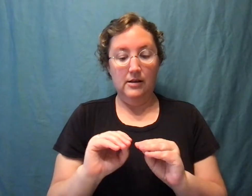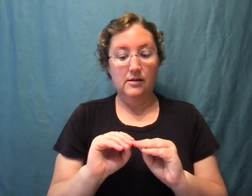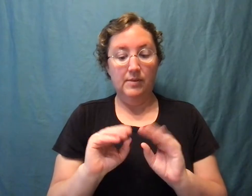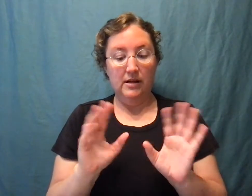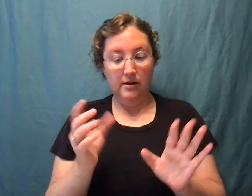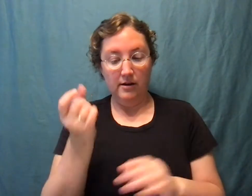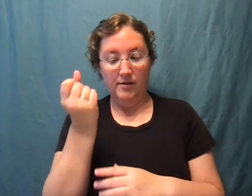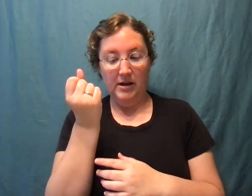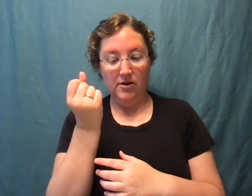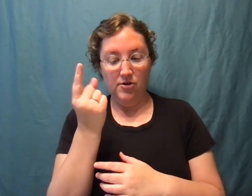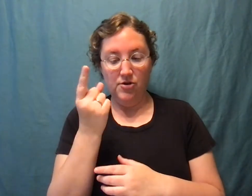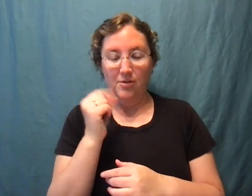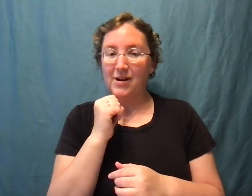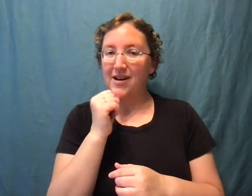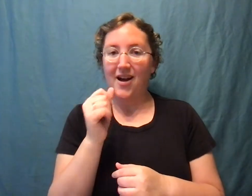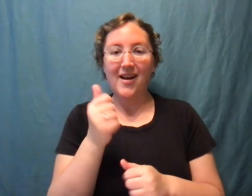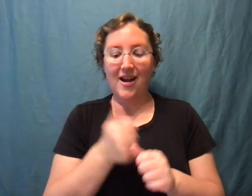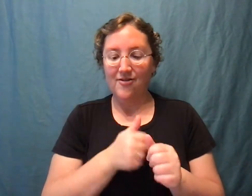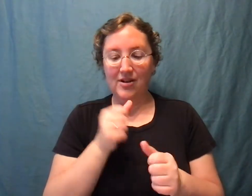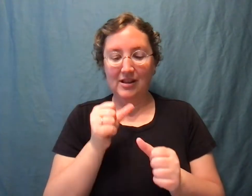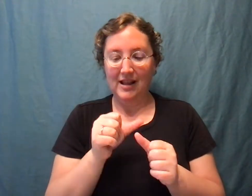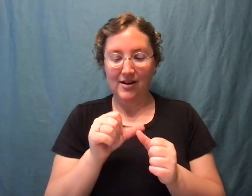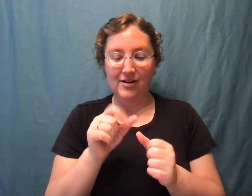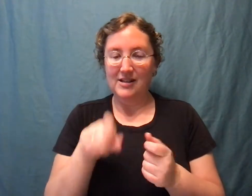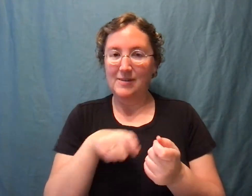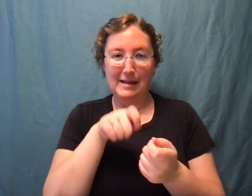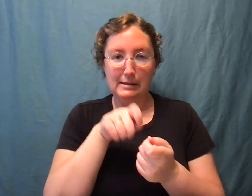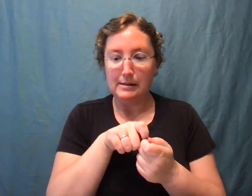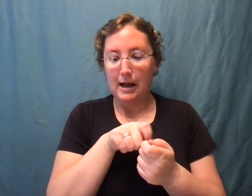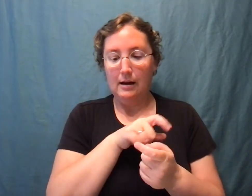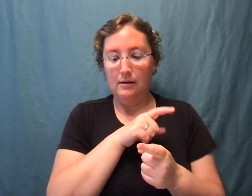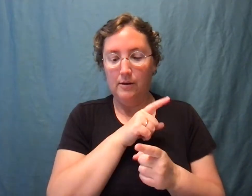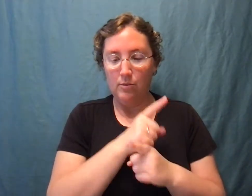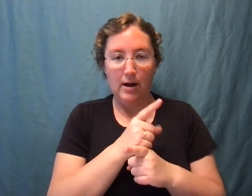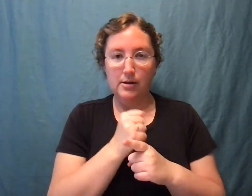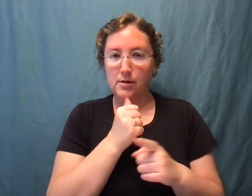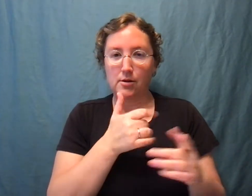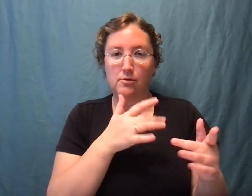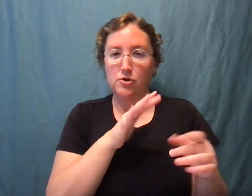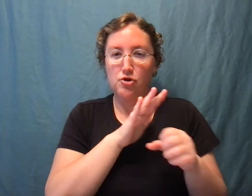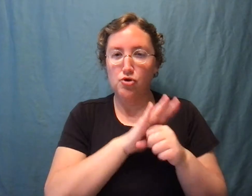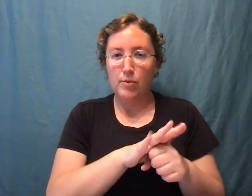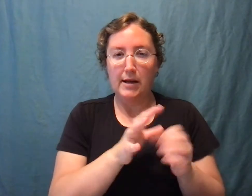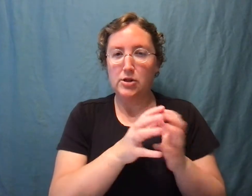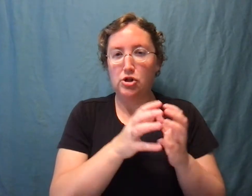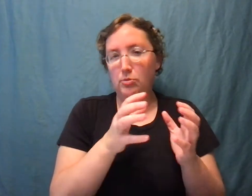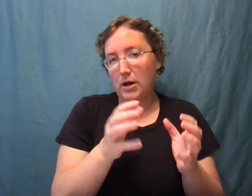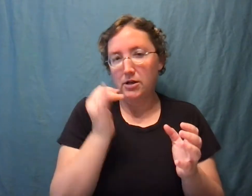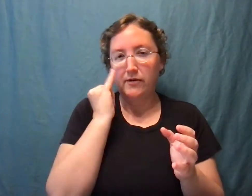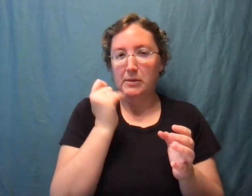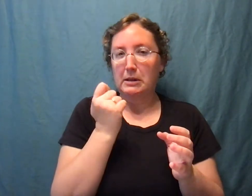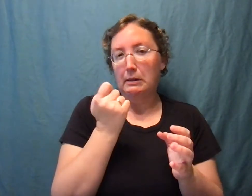to be clear enough to be understood, but not every letter needs to be exactly right, so don't stress too much if it was a little